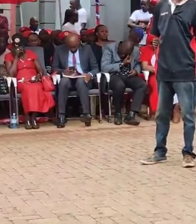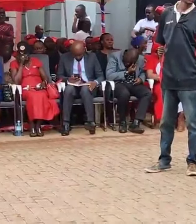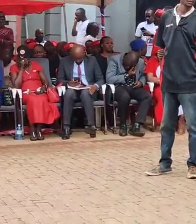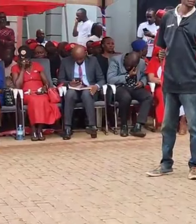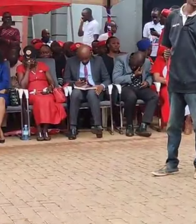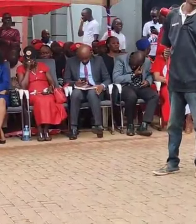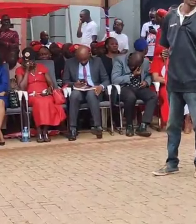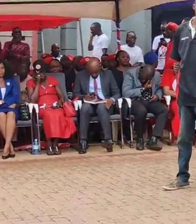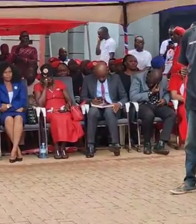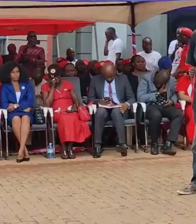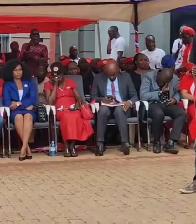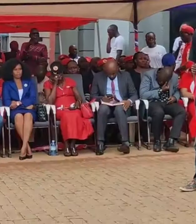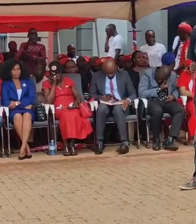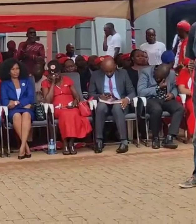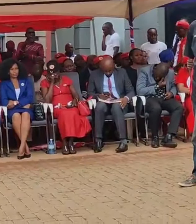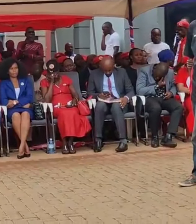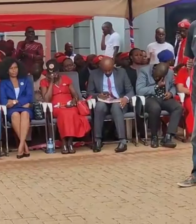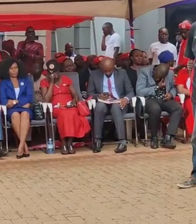govern?